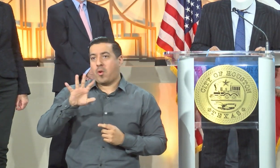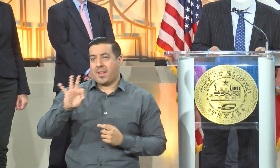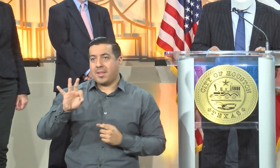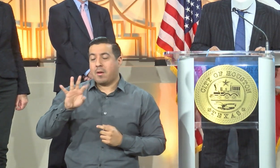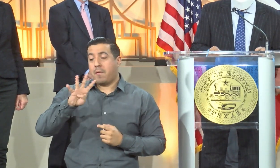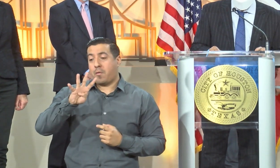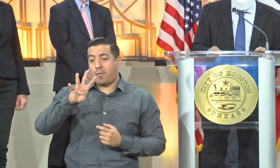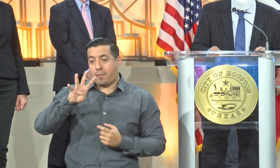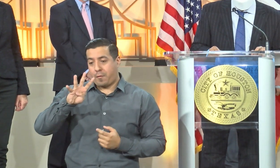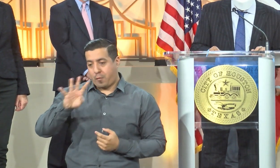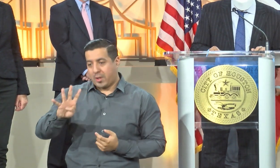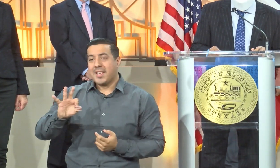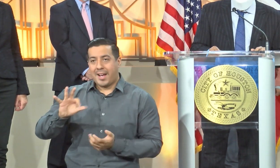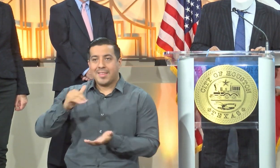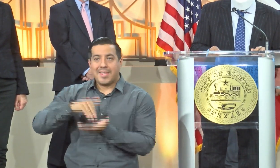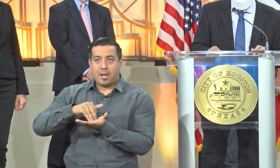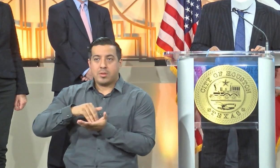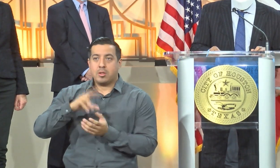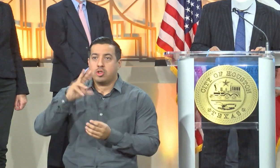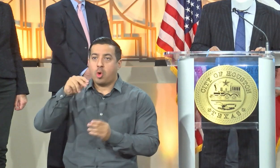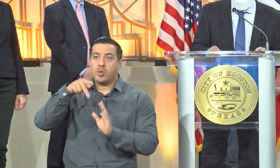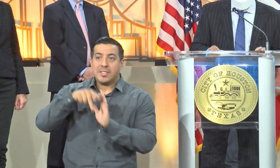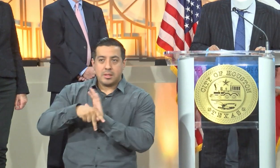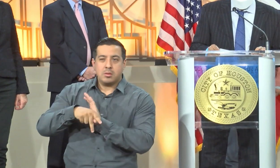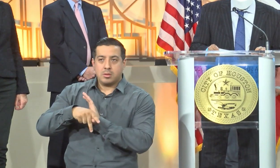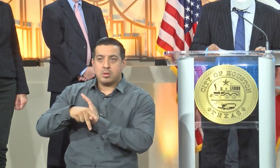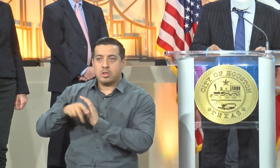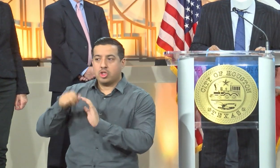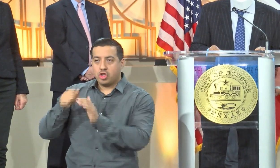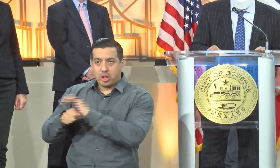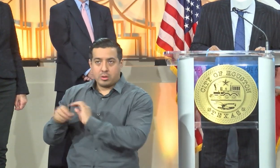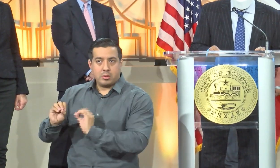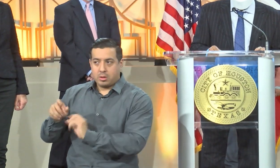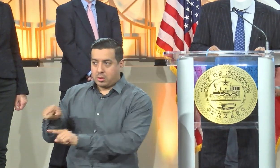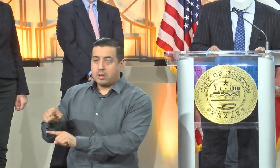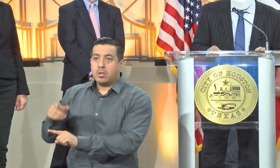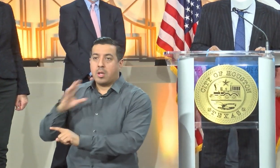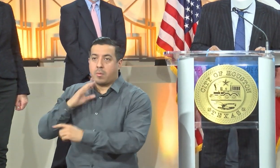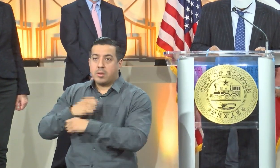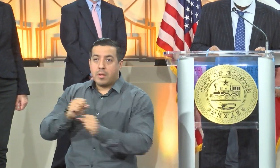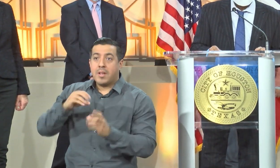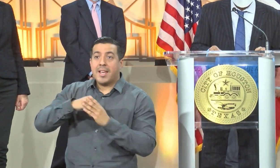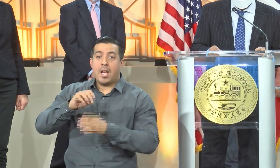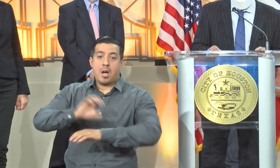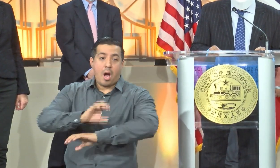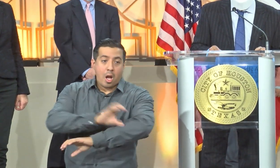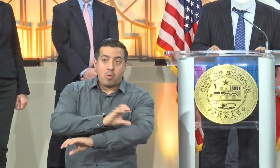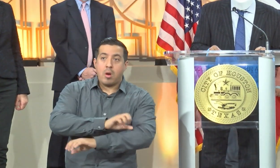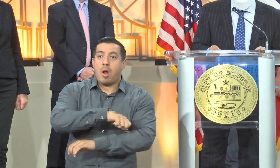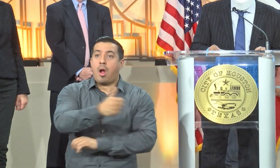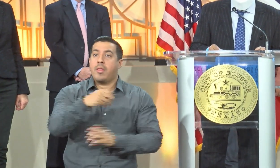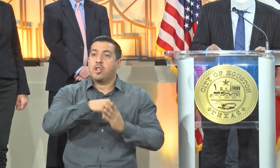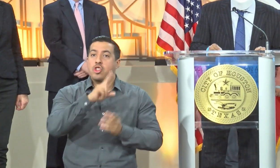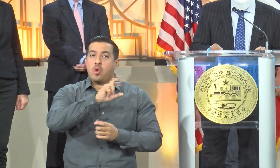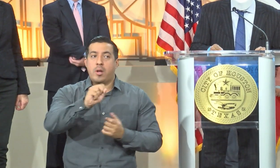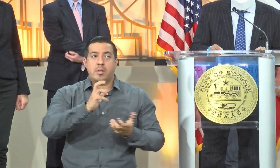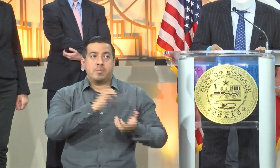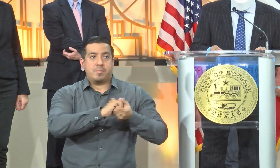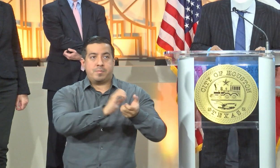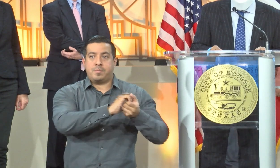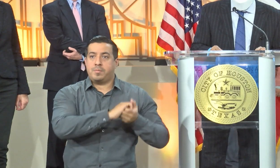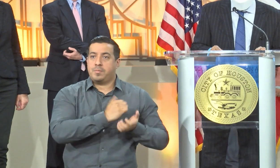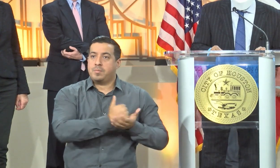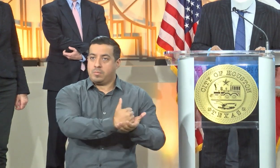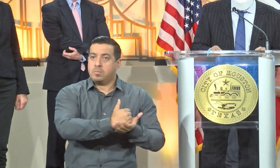47,993 BARK animals in no-kill shelters and rescue organizations in Colorado and across the United States. This